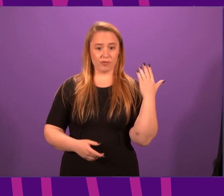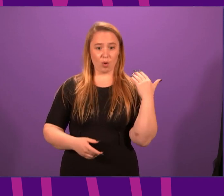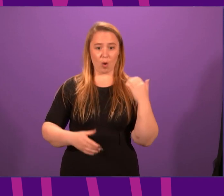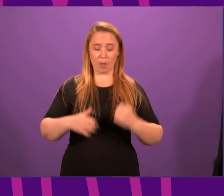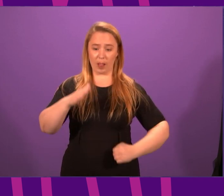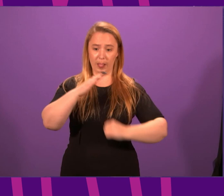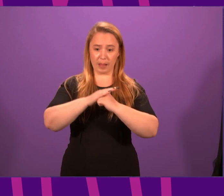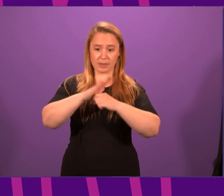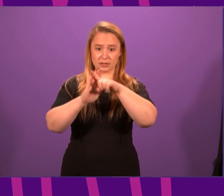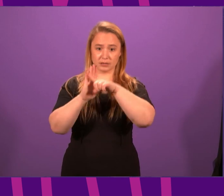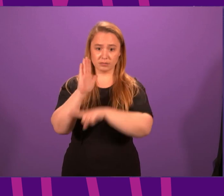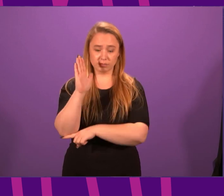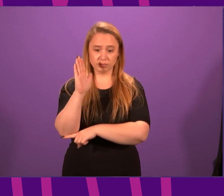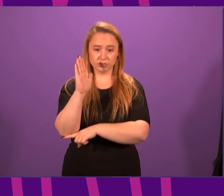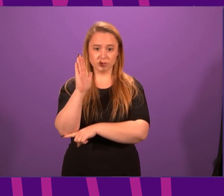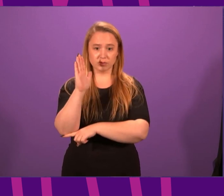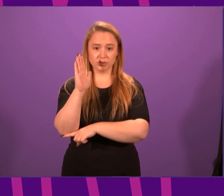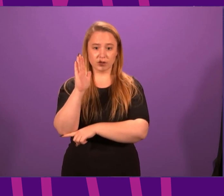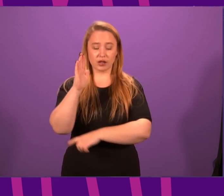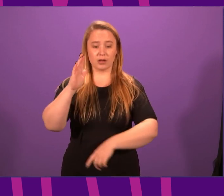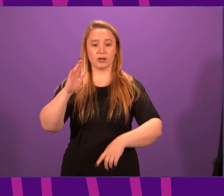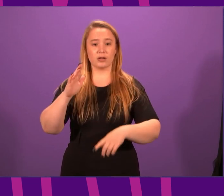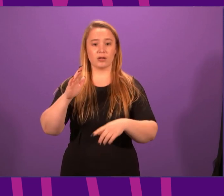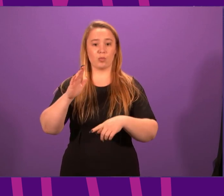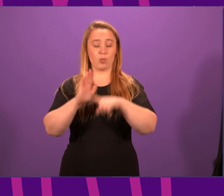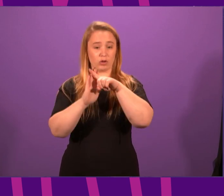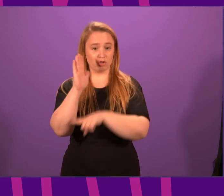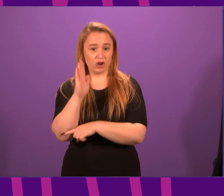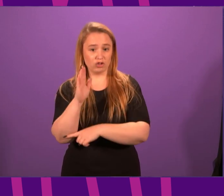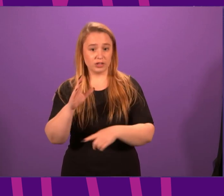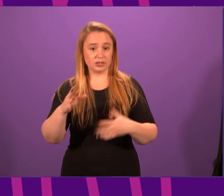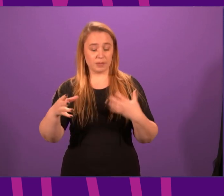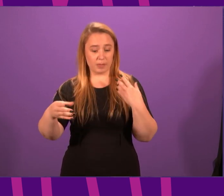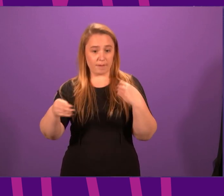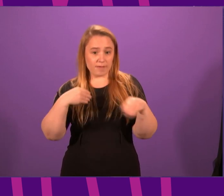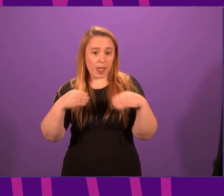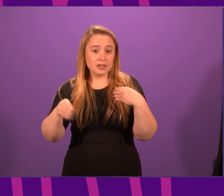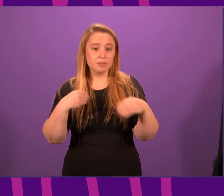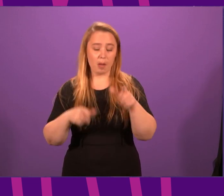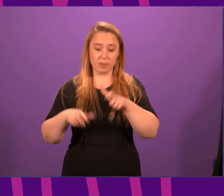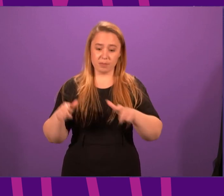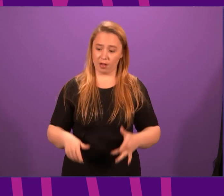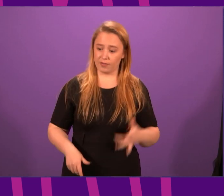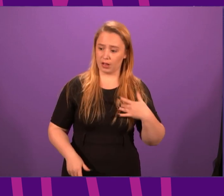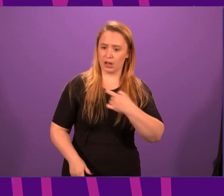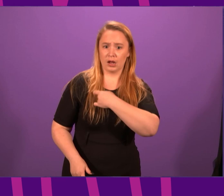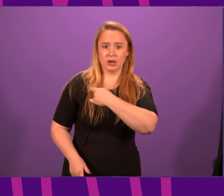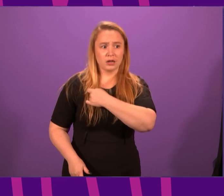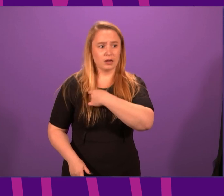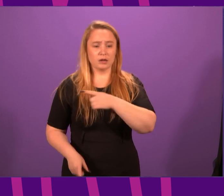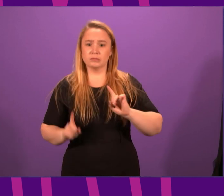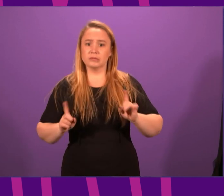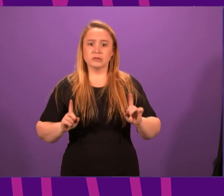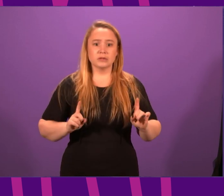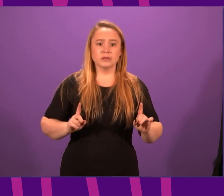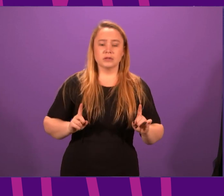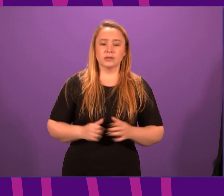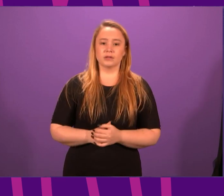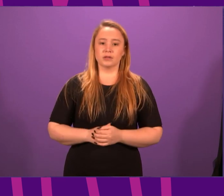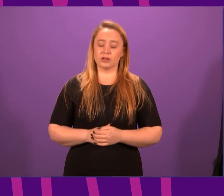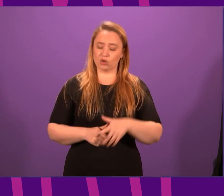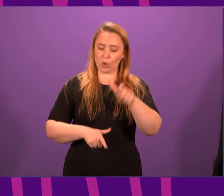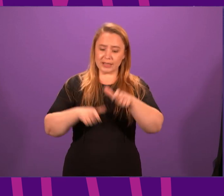restrictions were being lifted. So I, like many others in this chamber, I'm sure we all have received correspondence from constituents